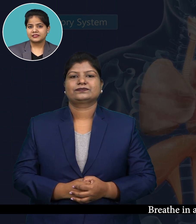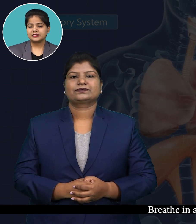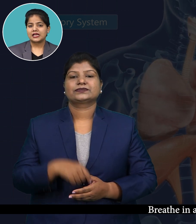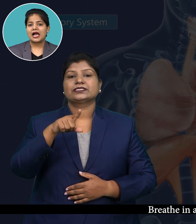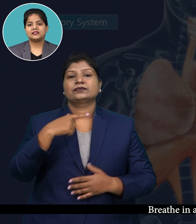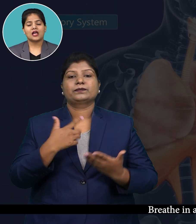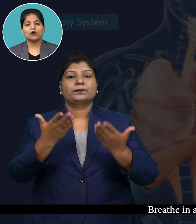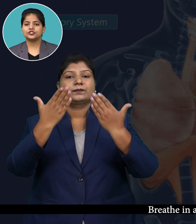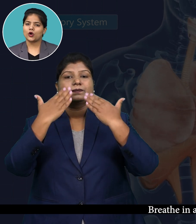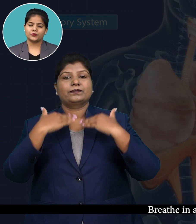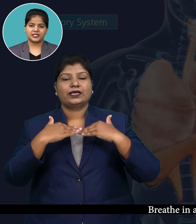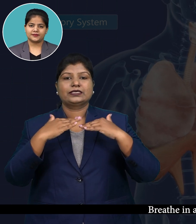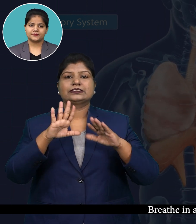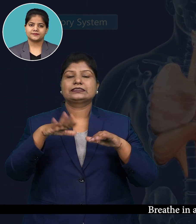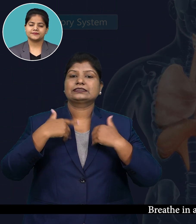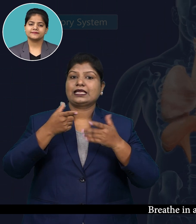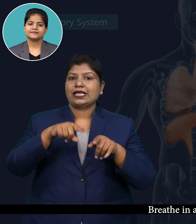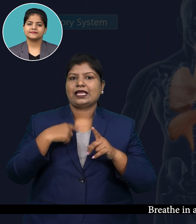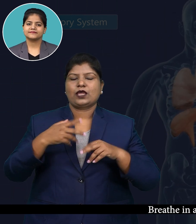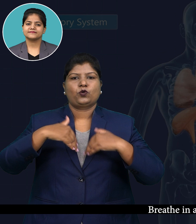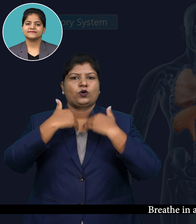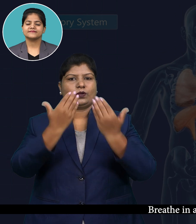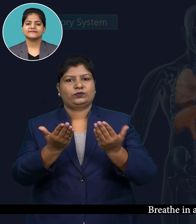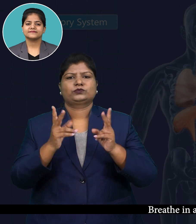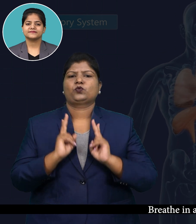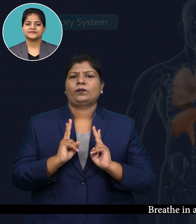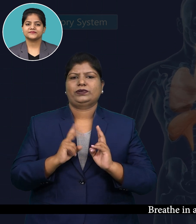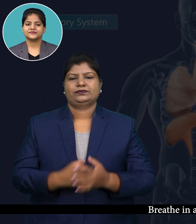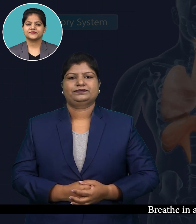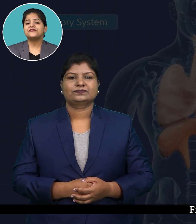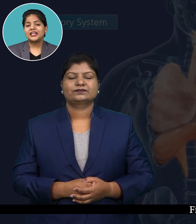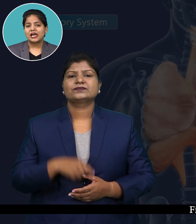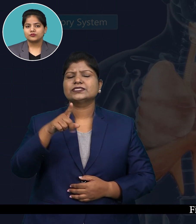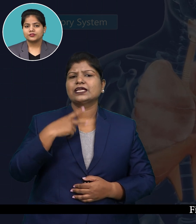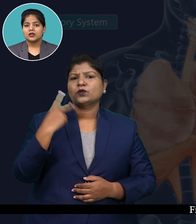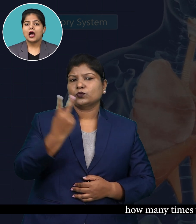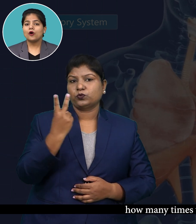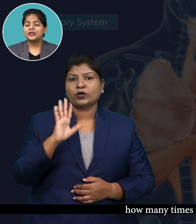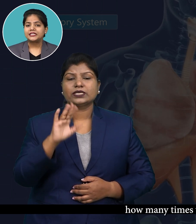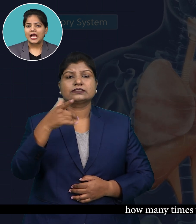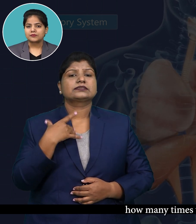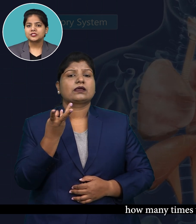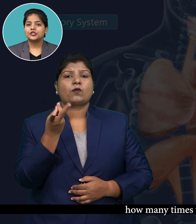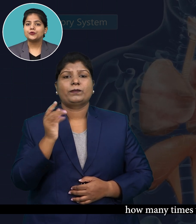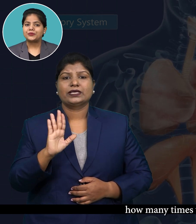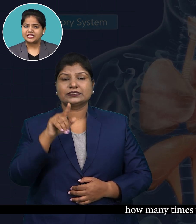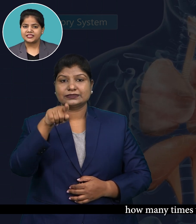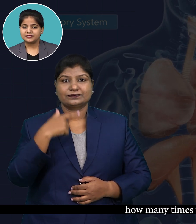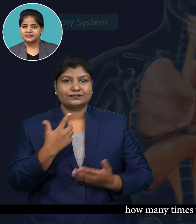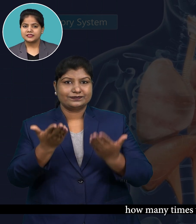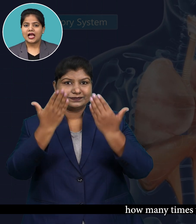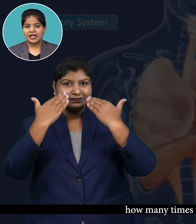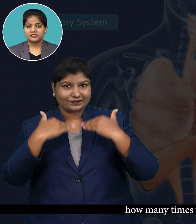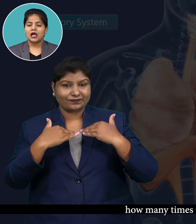Breathe in and out normally. Find out how many times You breathe